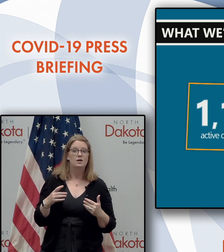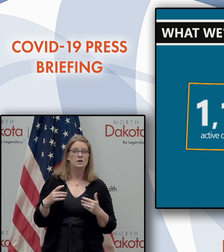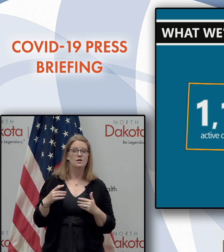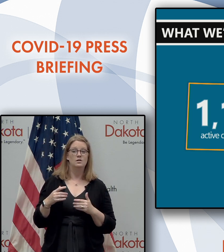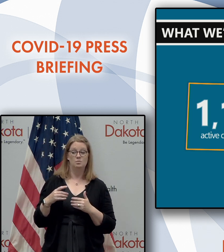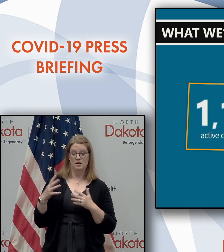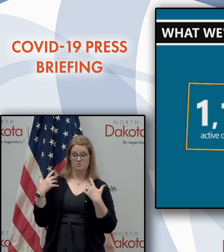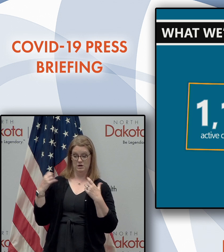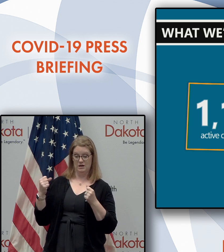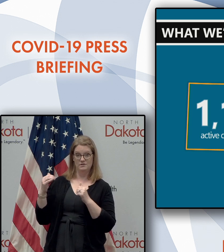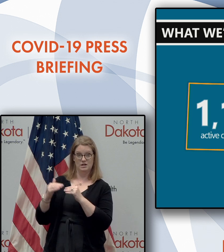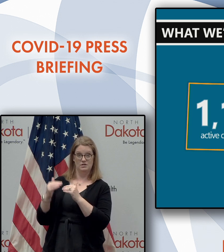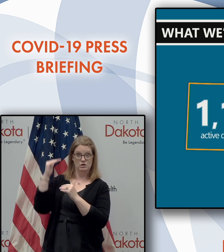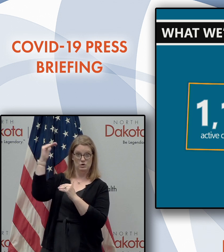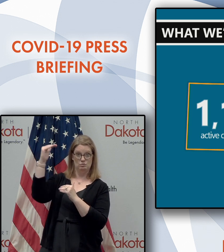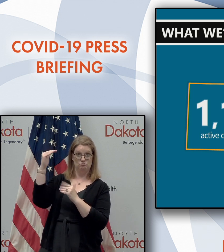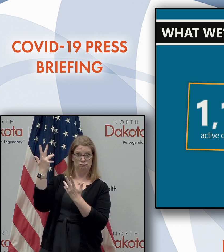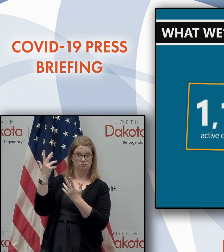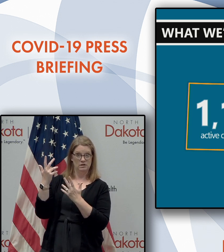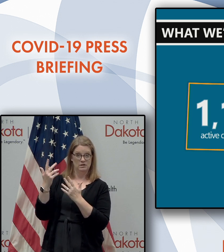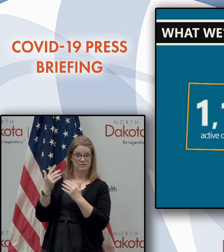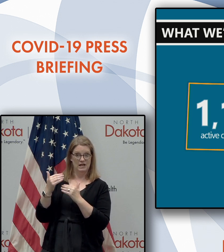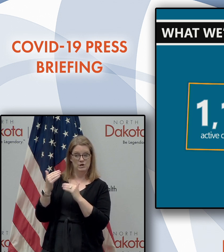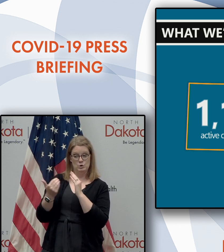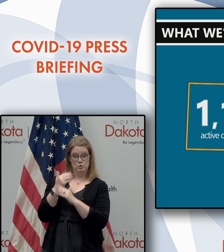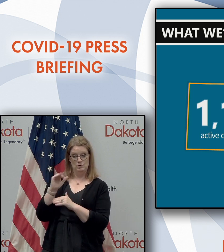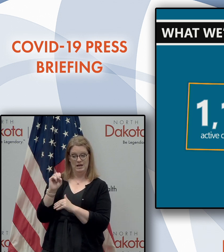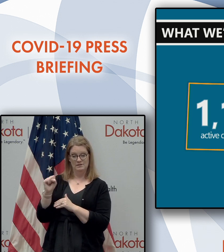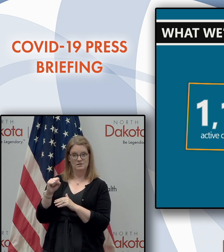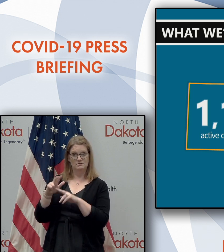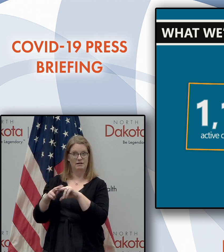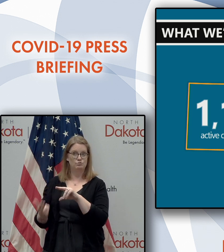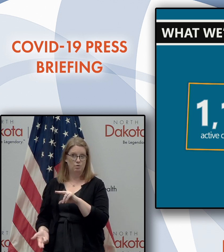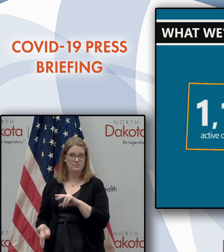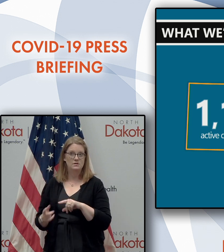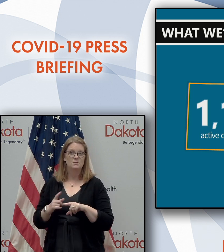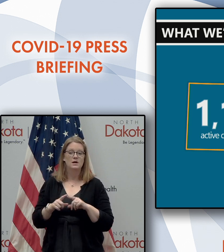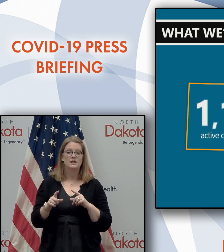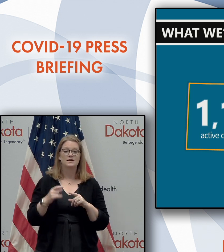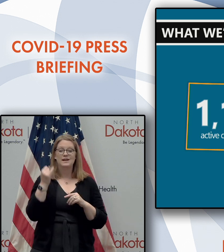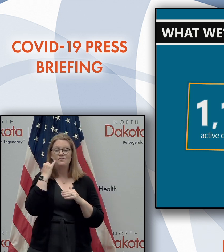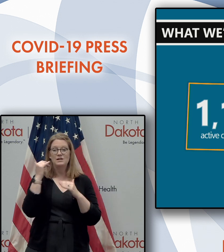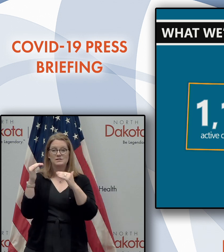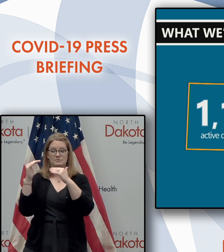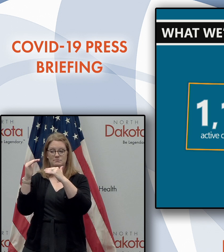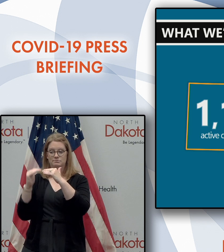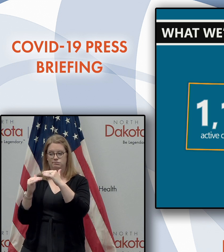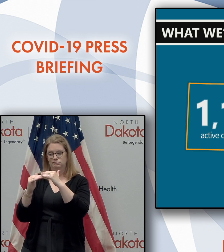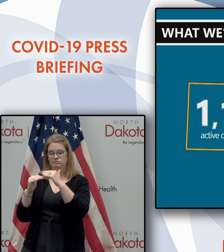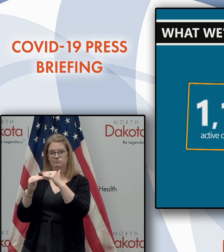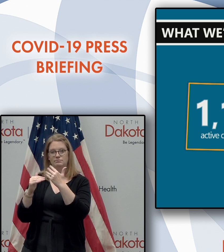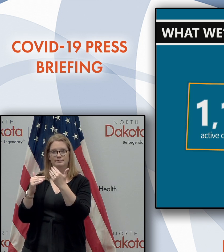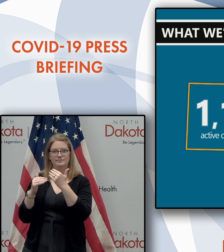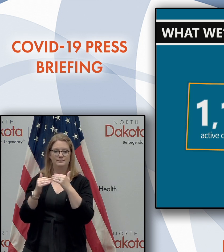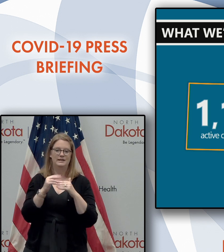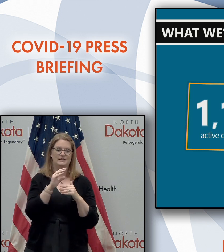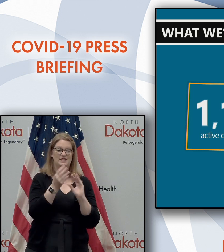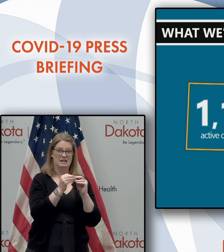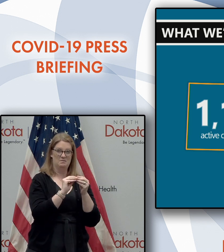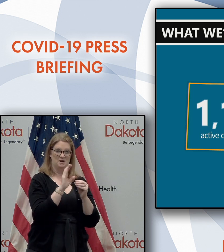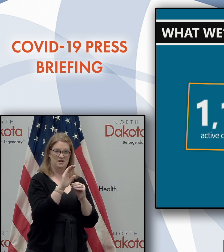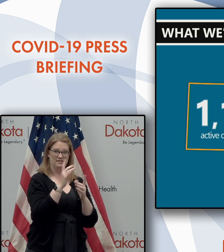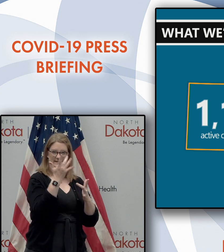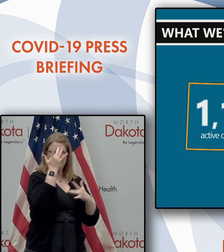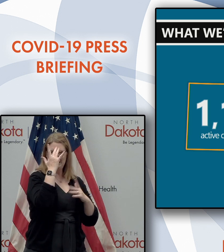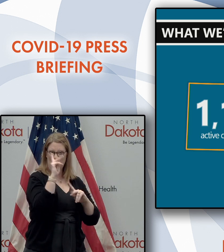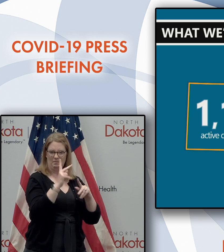new cases, then actives drop, of course. When they're, in this case, when they're slightly below new cases, then active cases climbs.